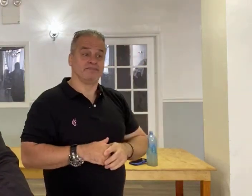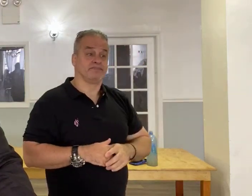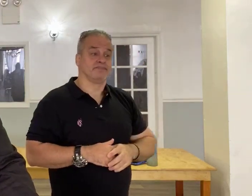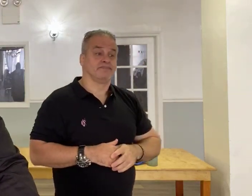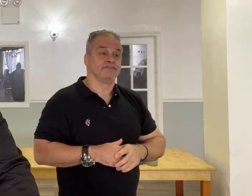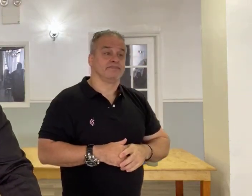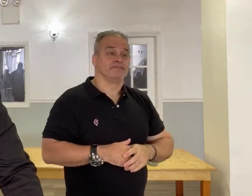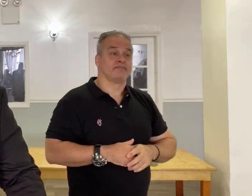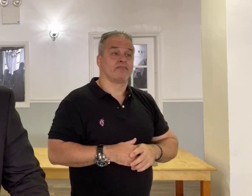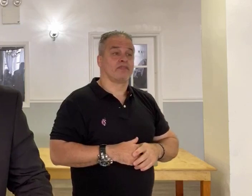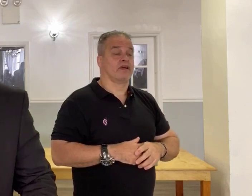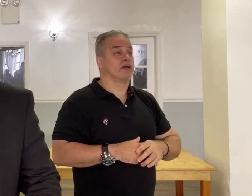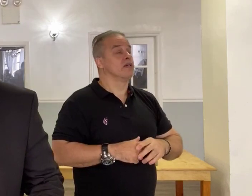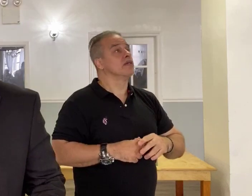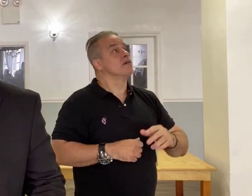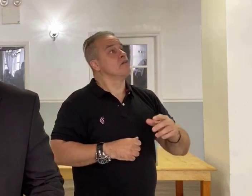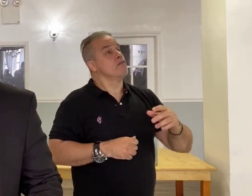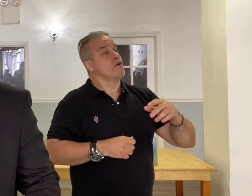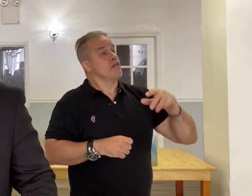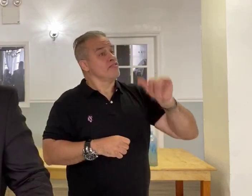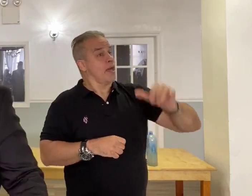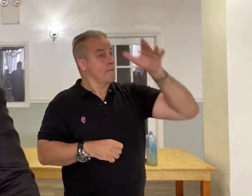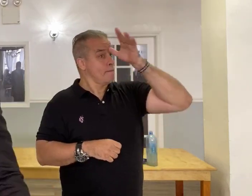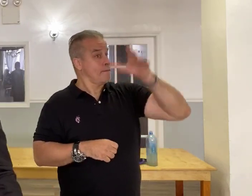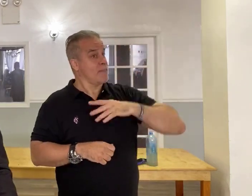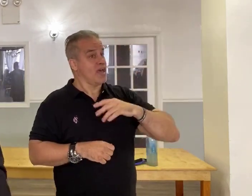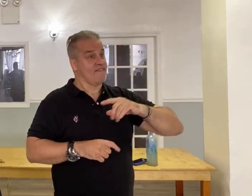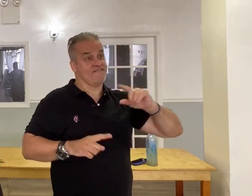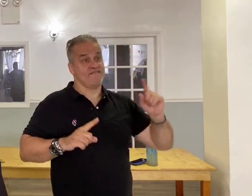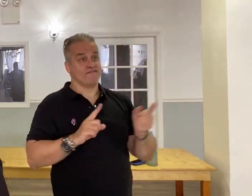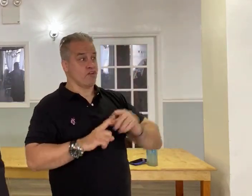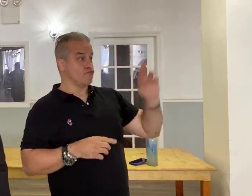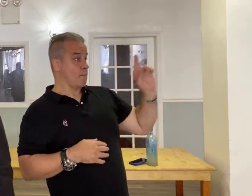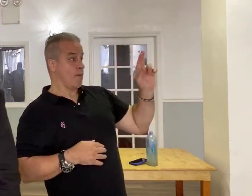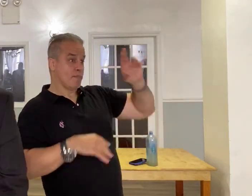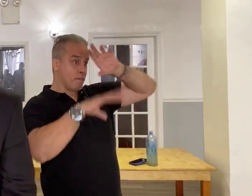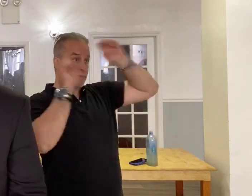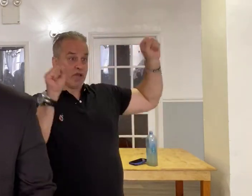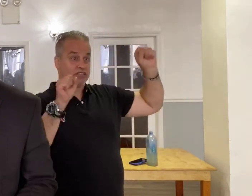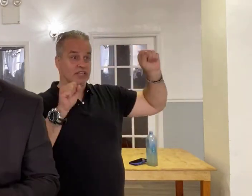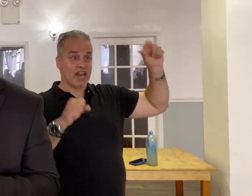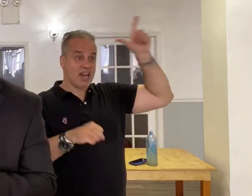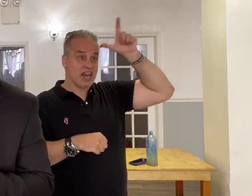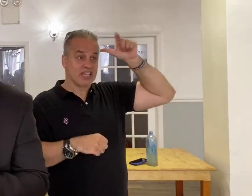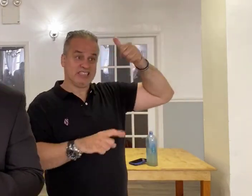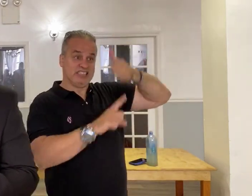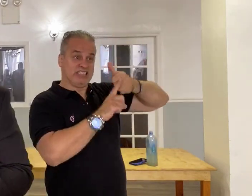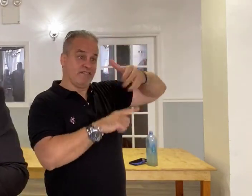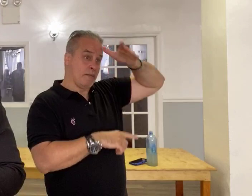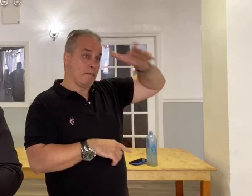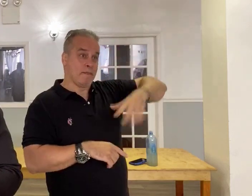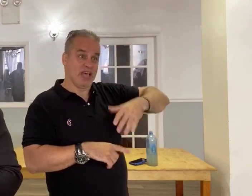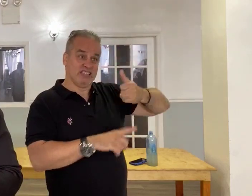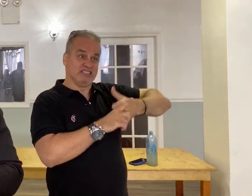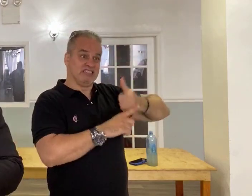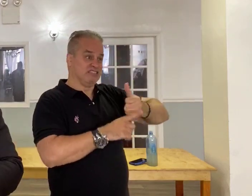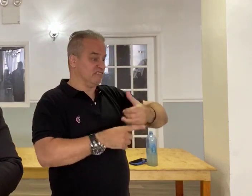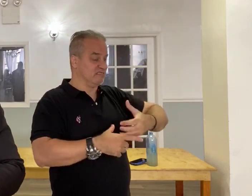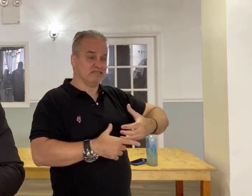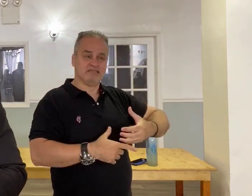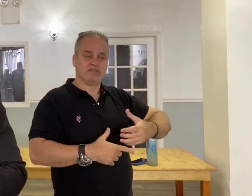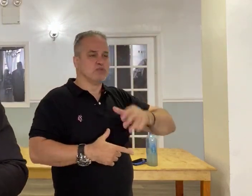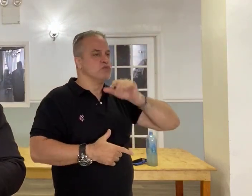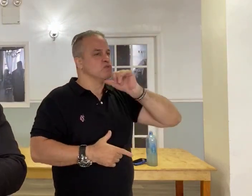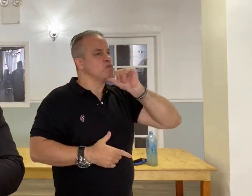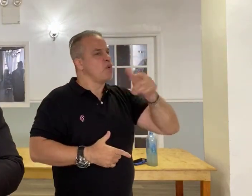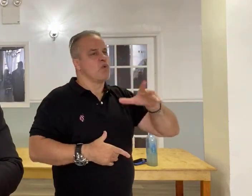the evil of slavery. And of course, the whole nation knew that he was abolitionist. That's what they called